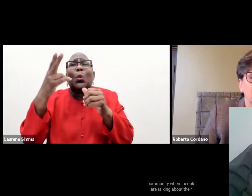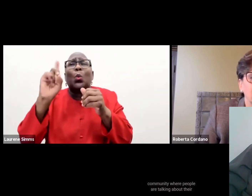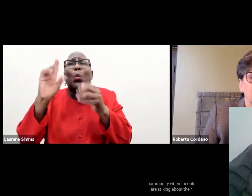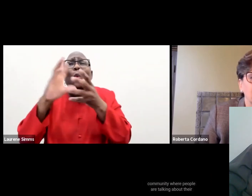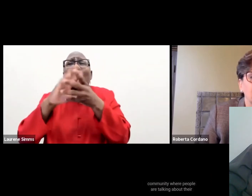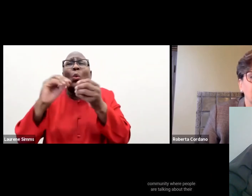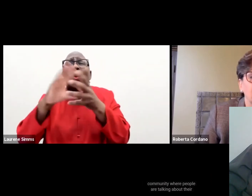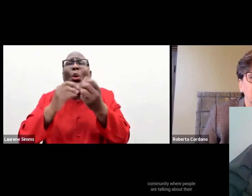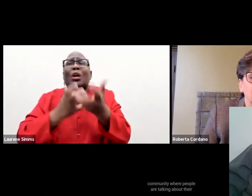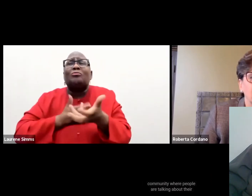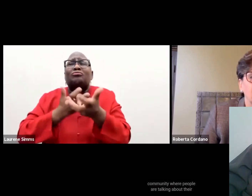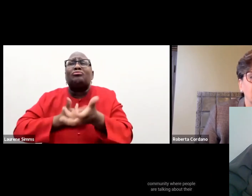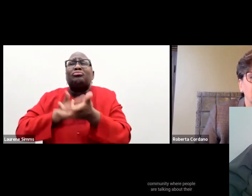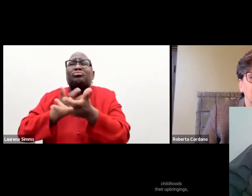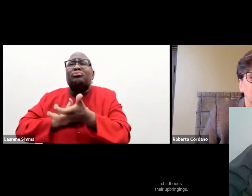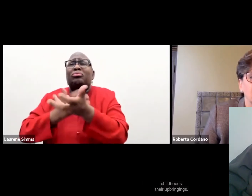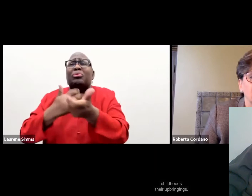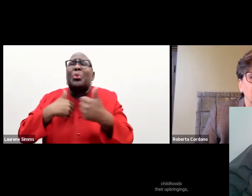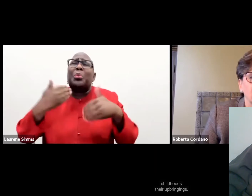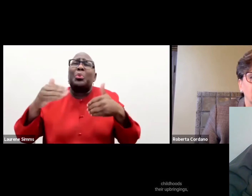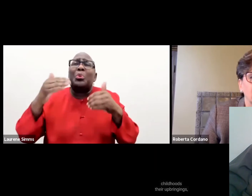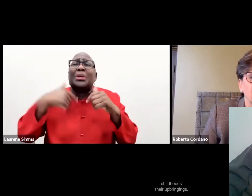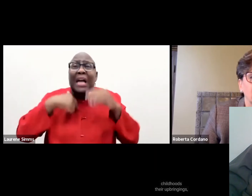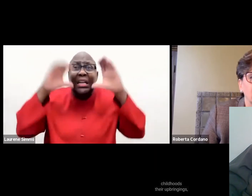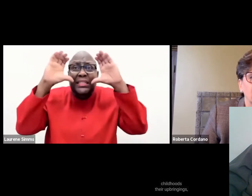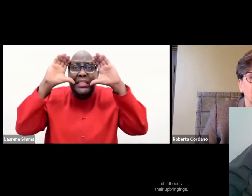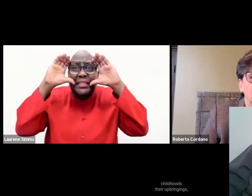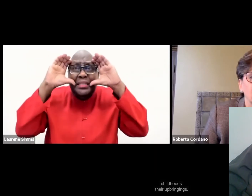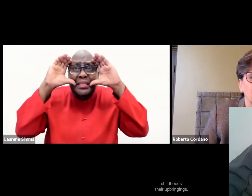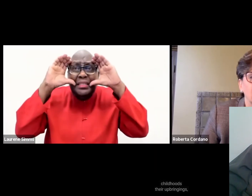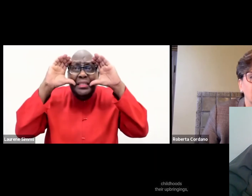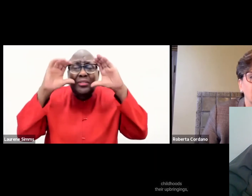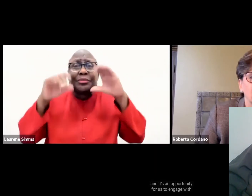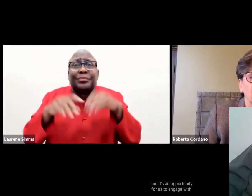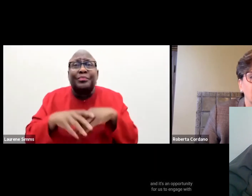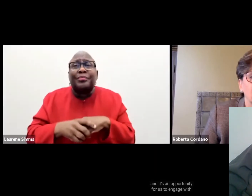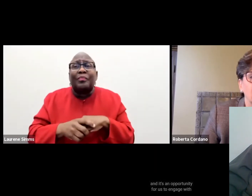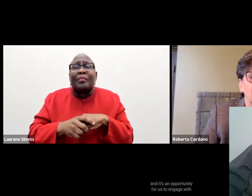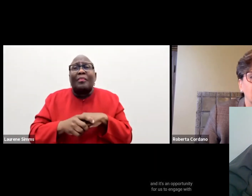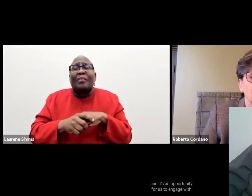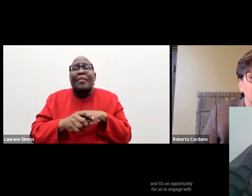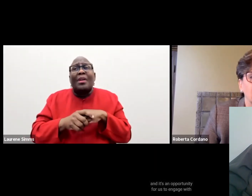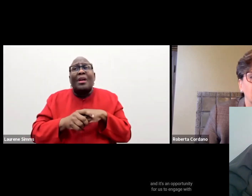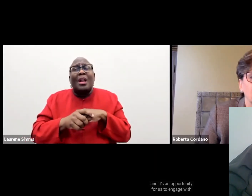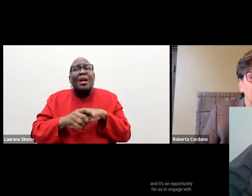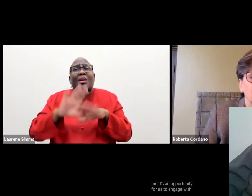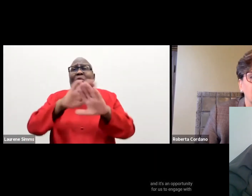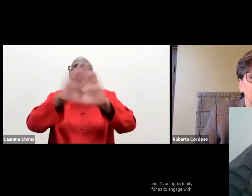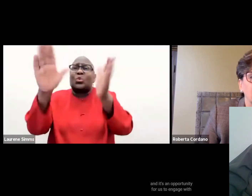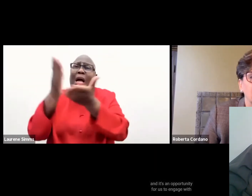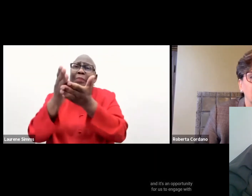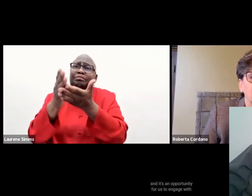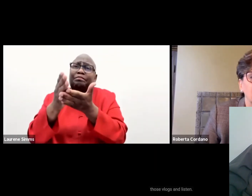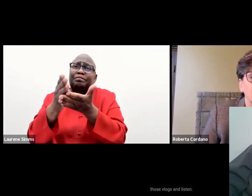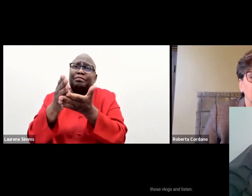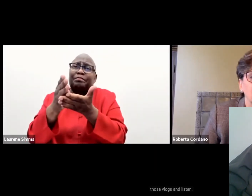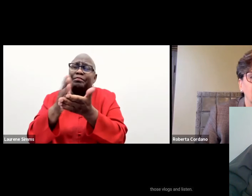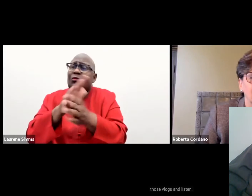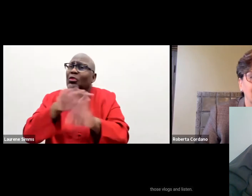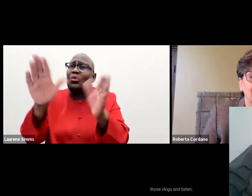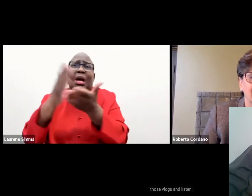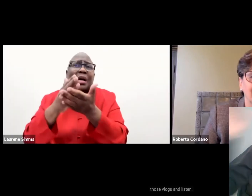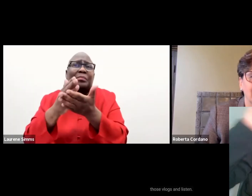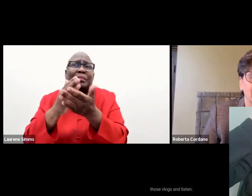There are vlogs about a community where are talking about childhoods and their upbringing. And it's interpreted to engage with